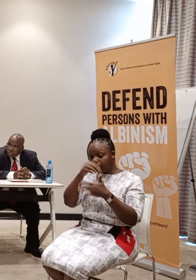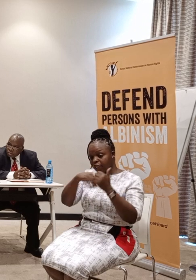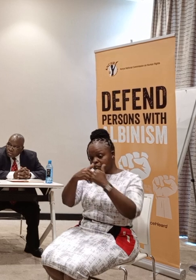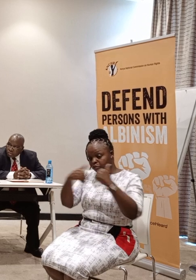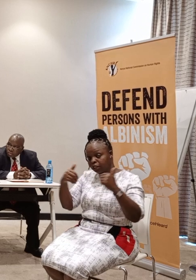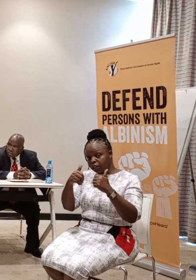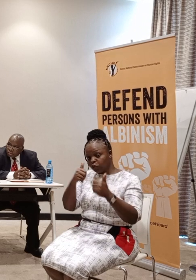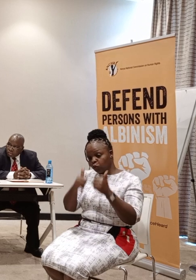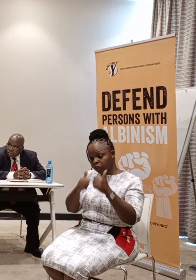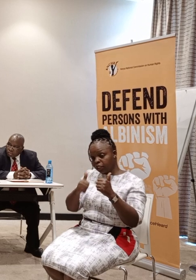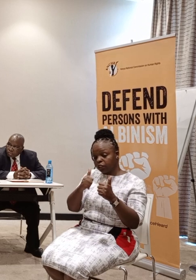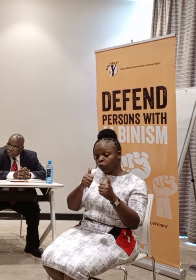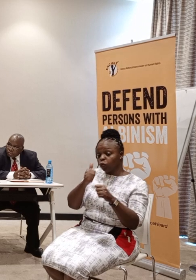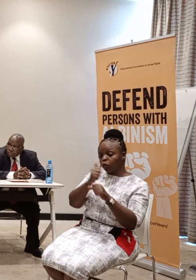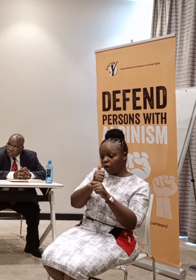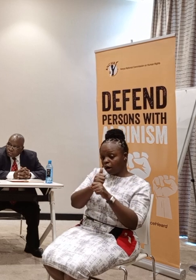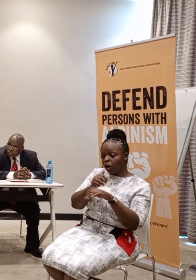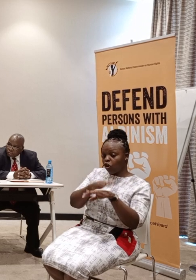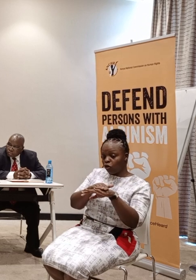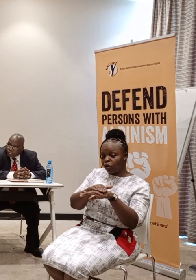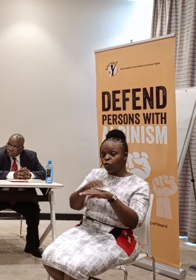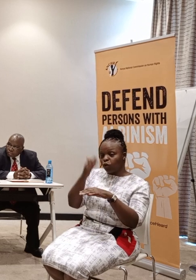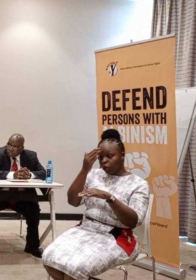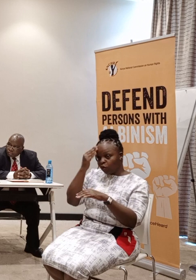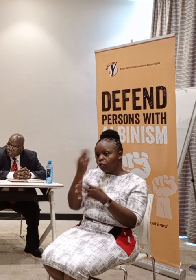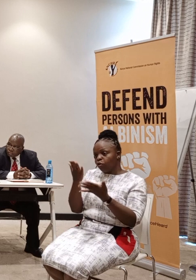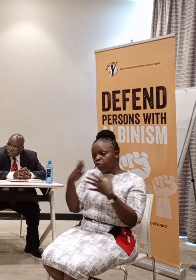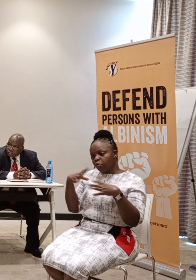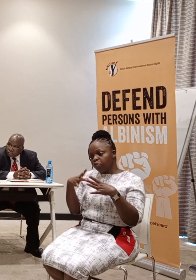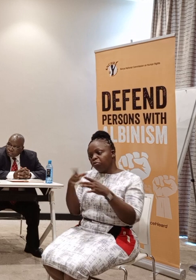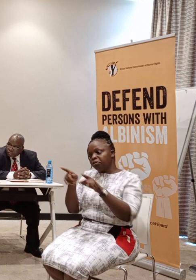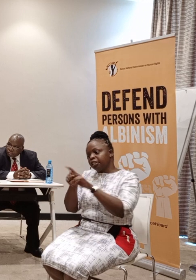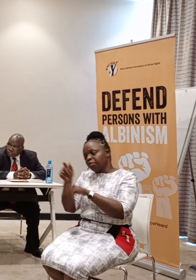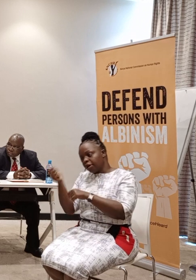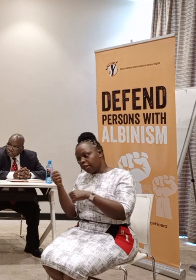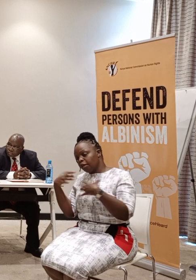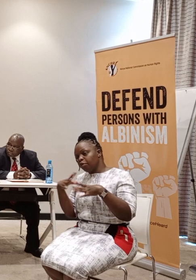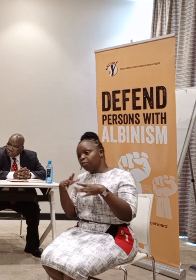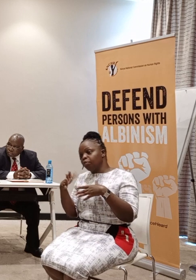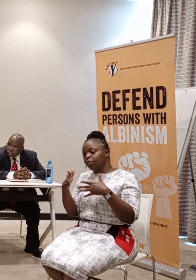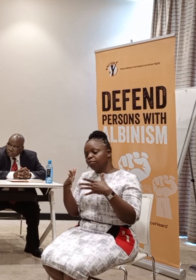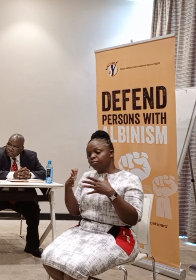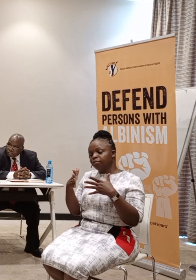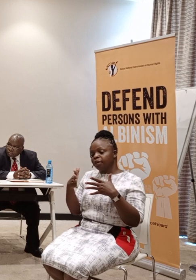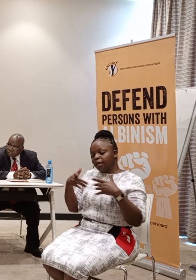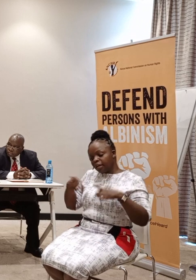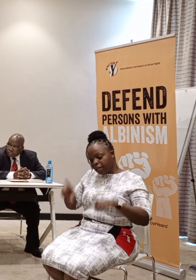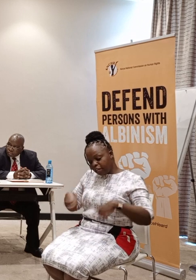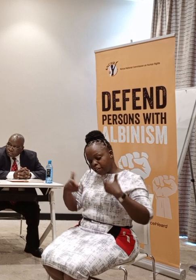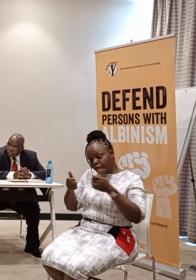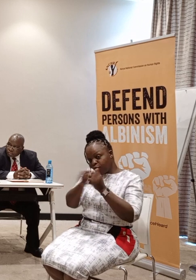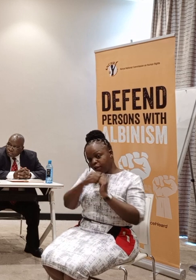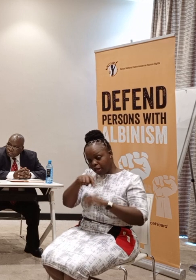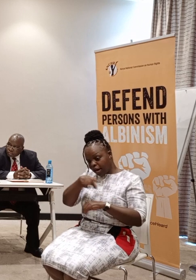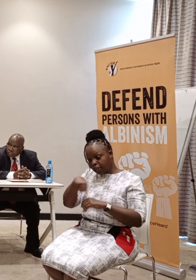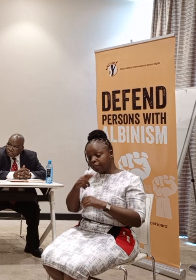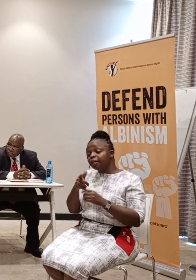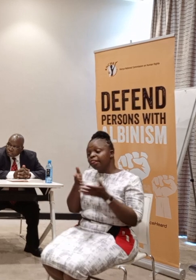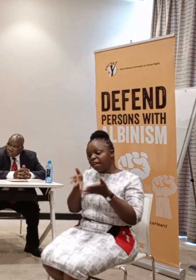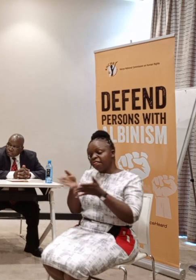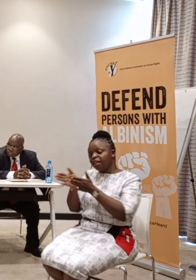on, and we know these are people that, like any other person, they deal with us, you know, they are amongst us,